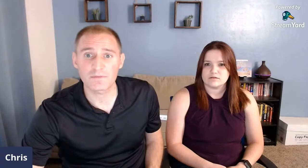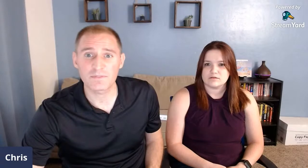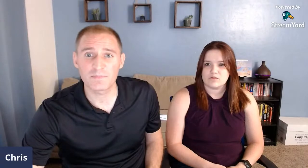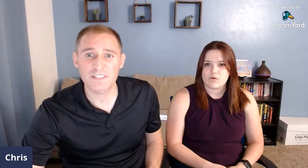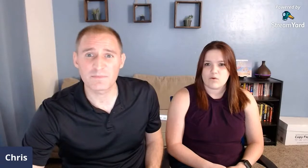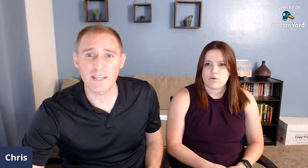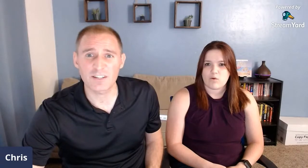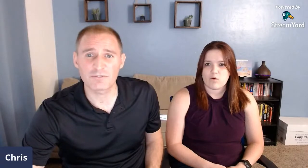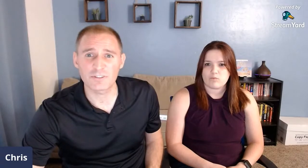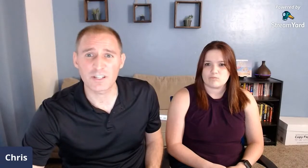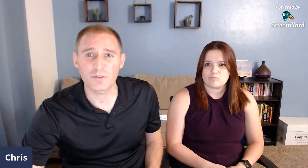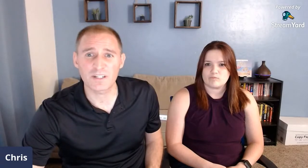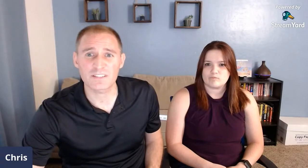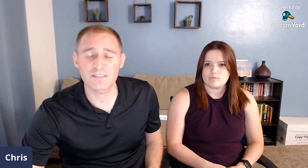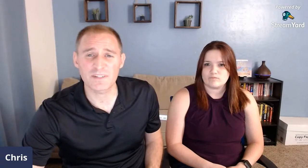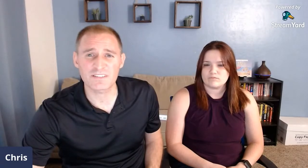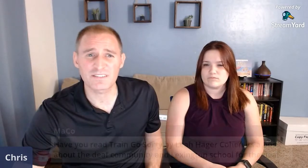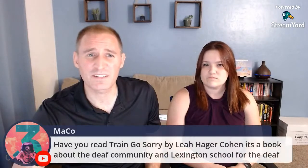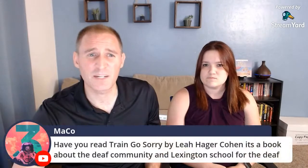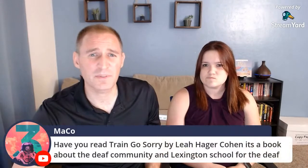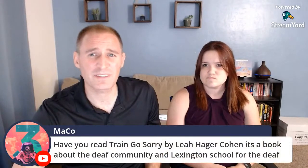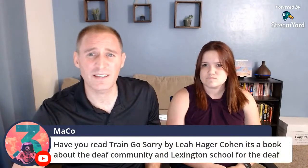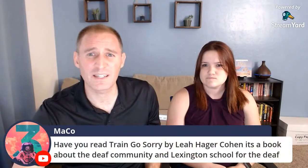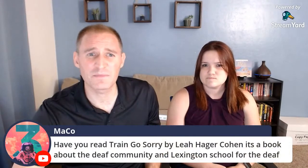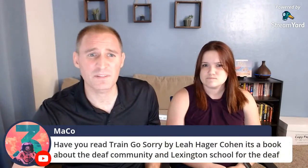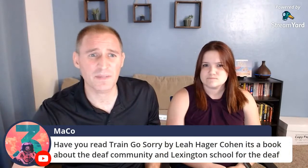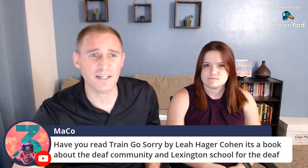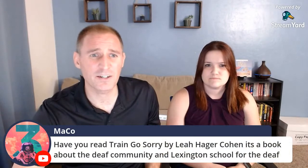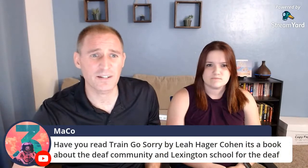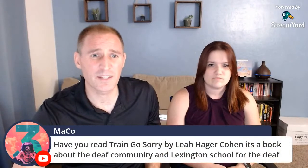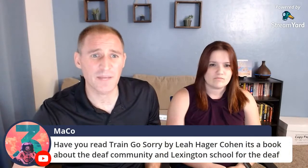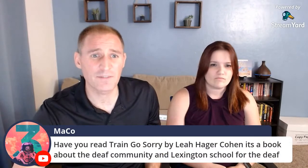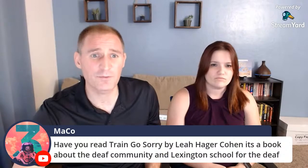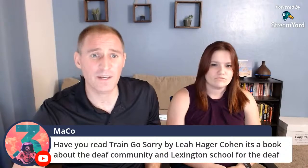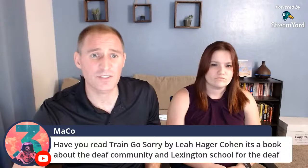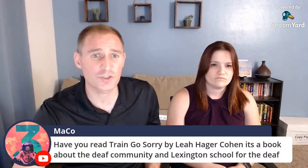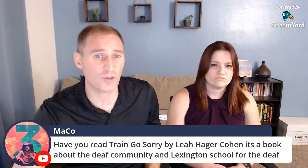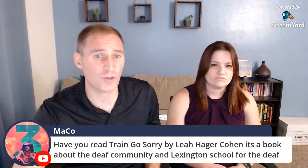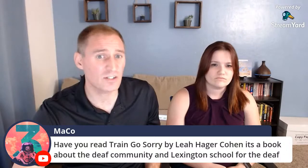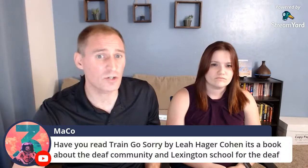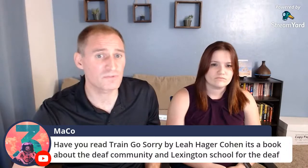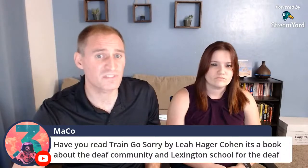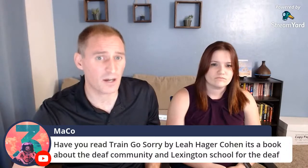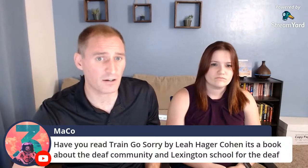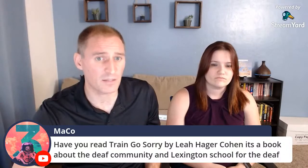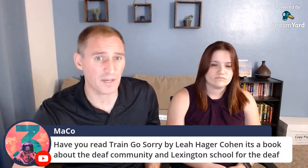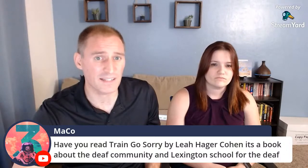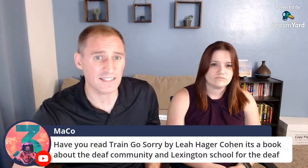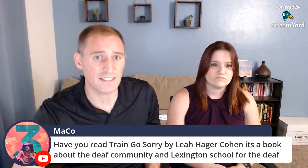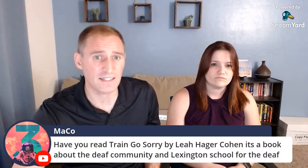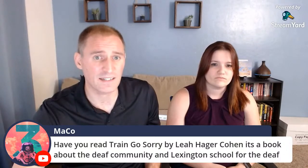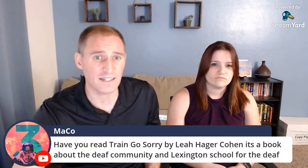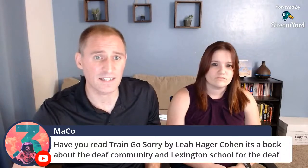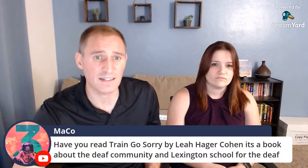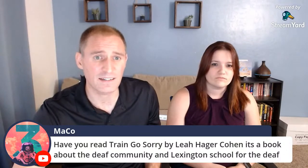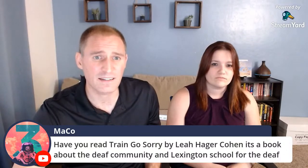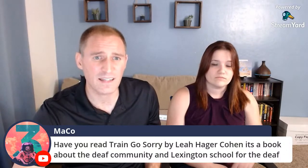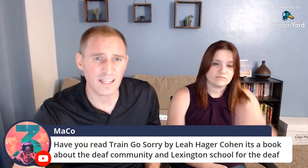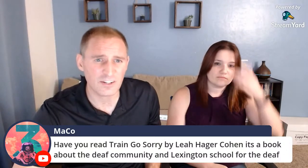going to mention Mako really quick. She's mentioned this a couple times about, have you read Train Go Sorry by